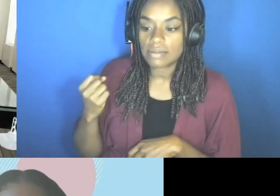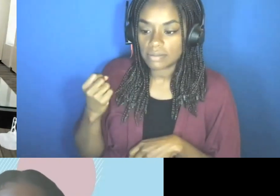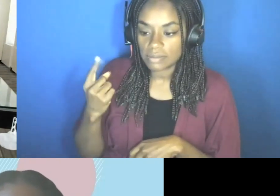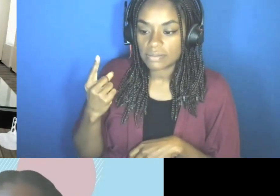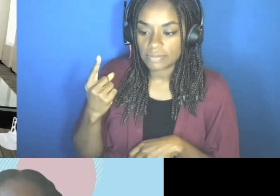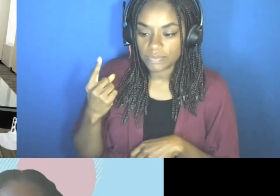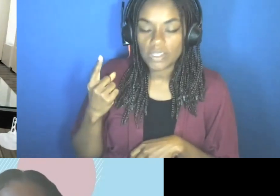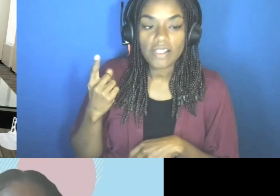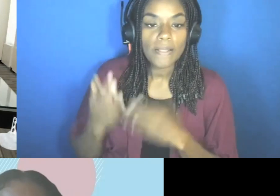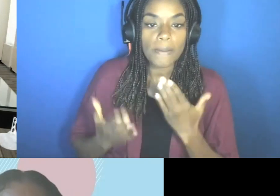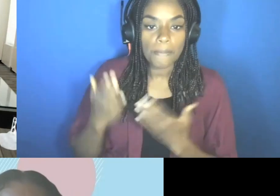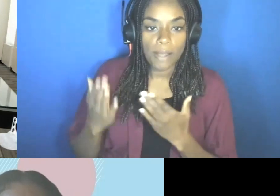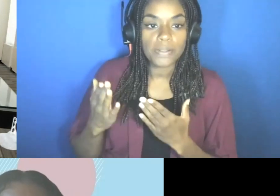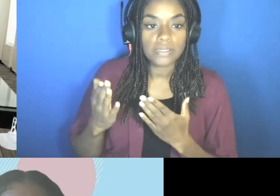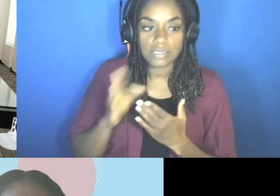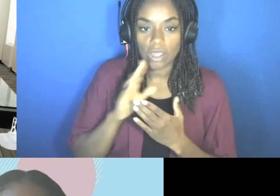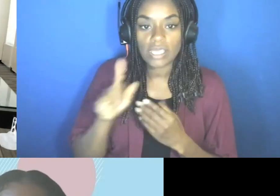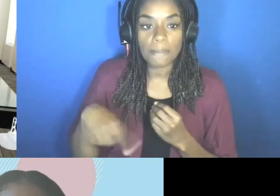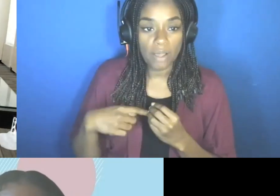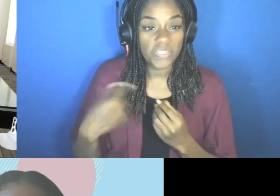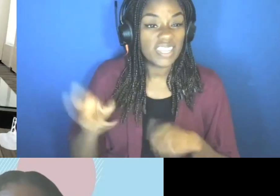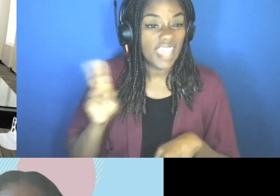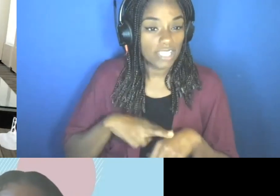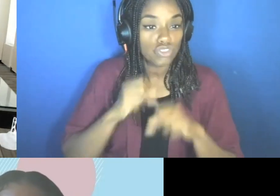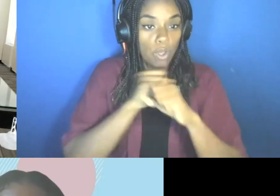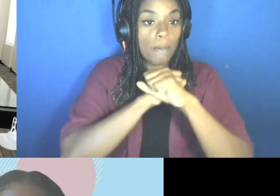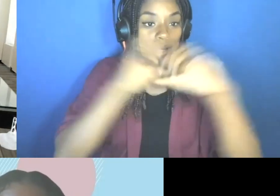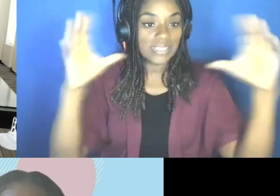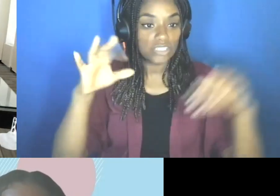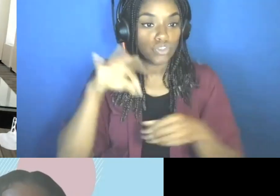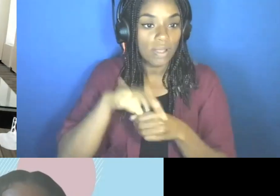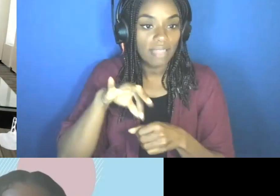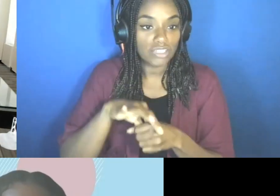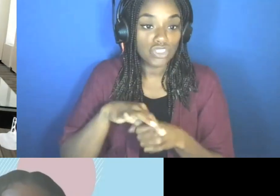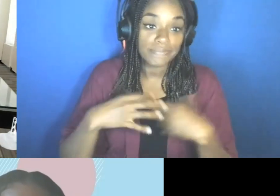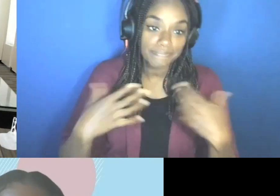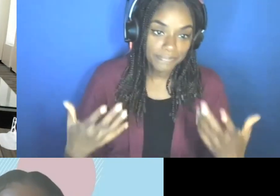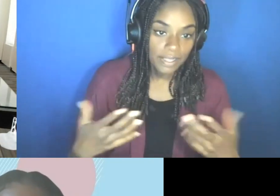national, the national the presidential elections. Yeah.